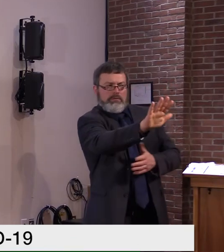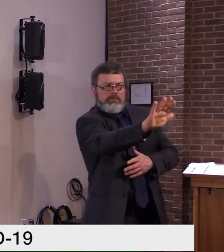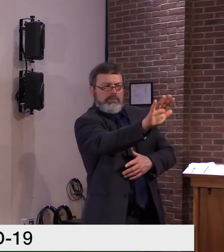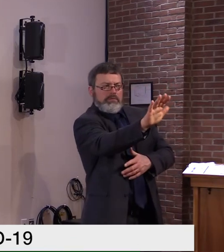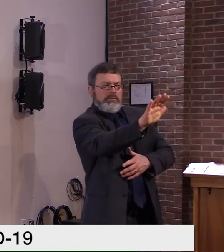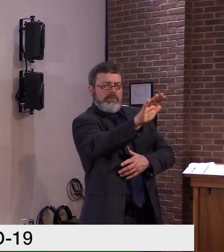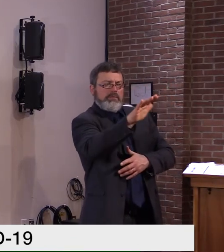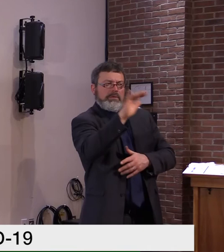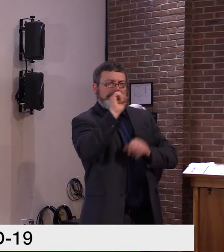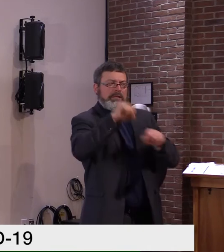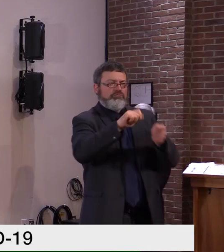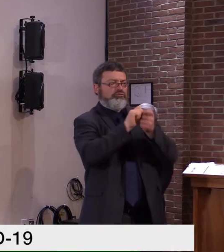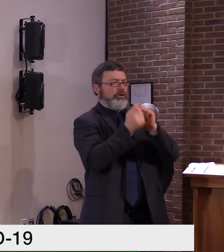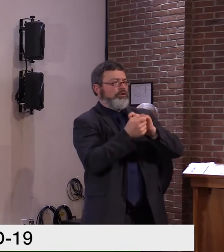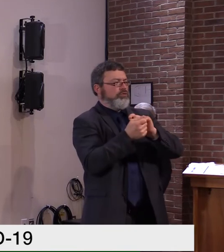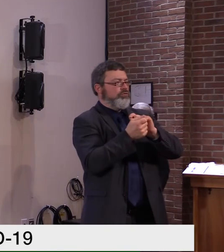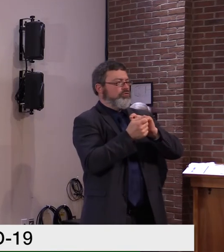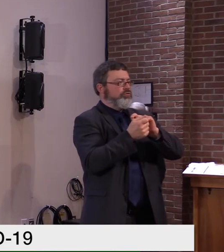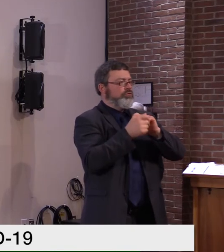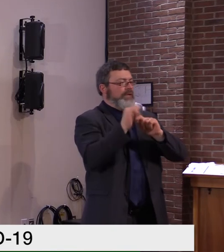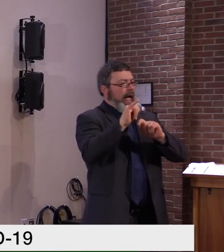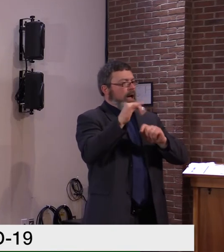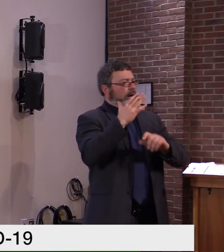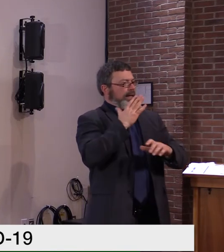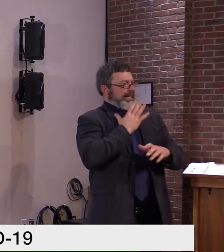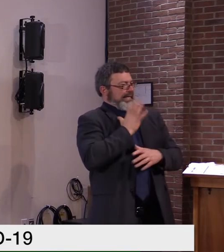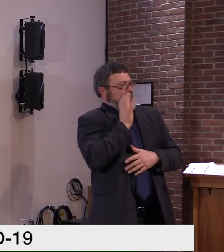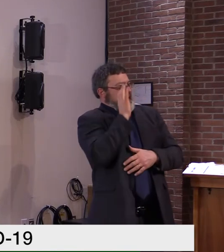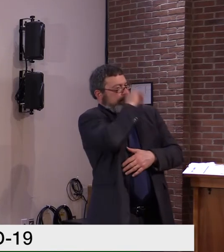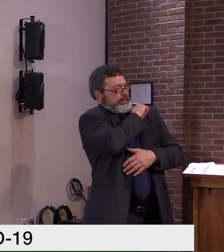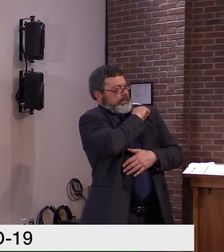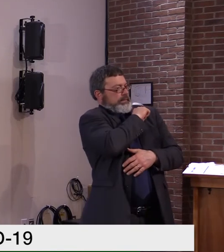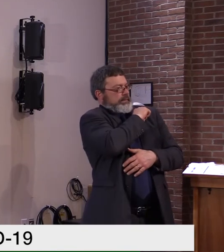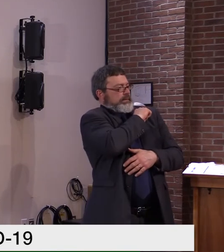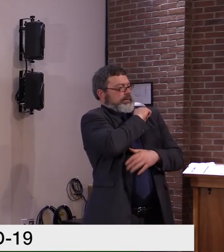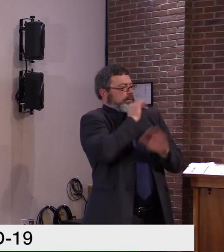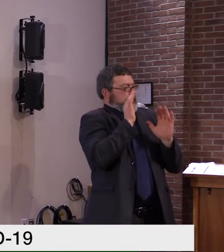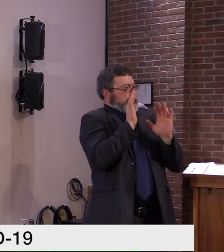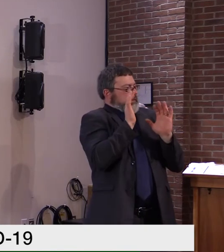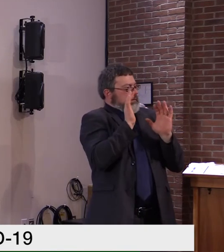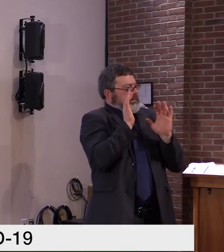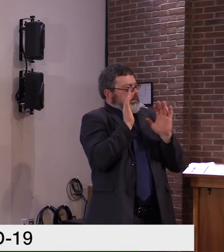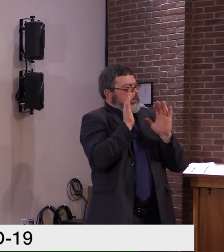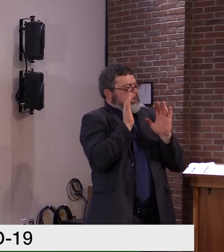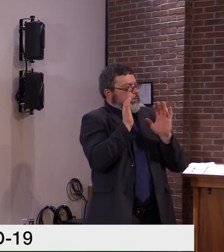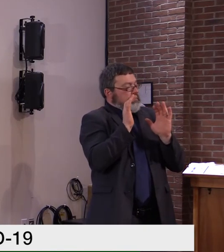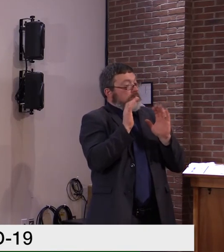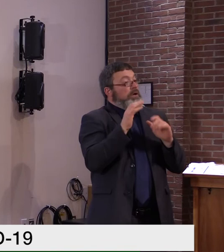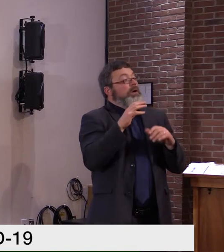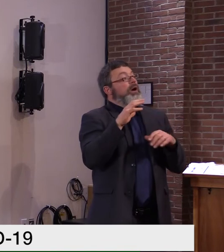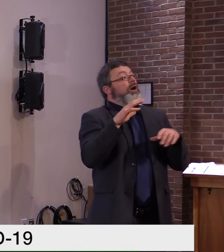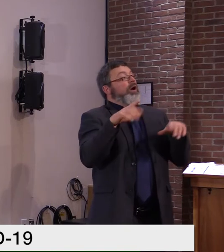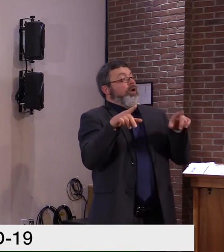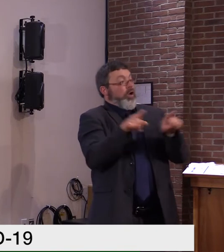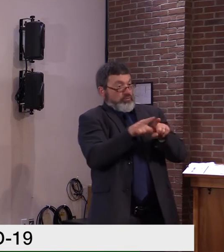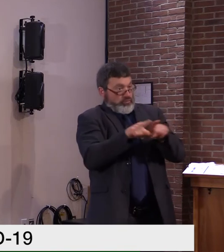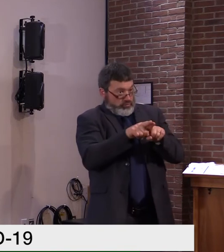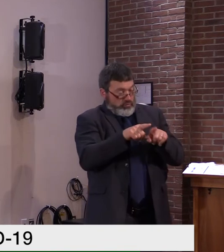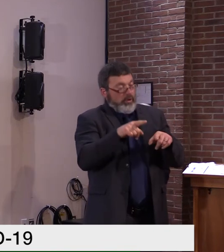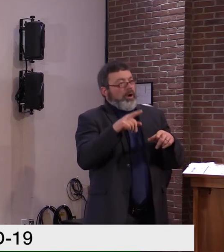preliminarily, that's what we have. And that would be enough doses for a portion of the healthcare workforce. All right,